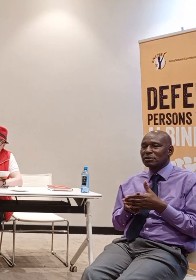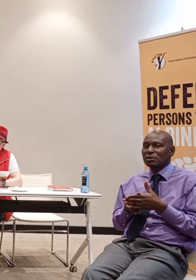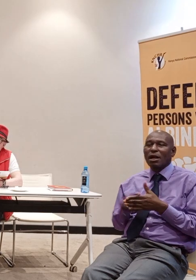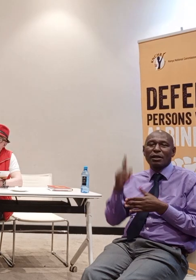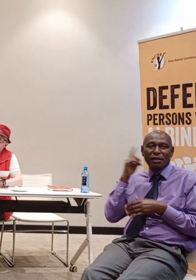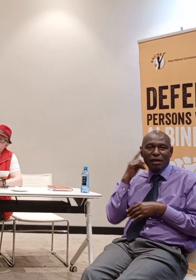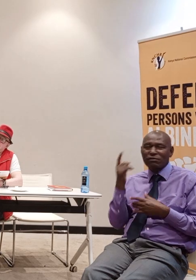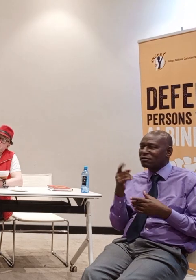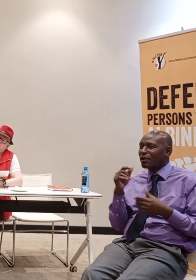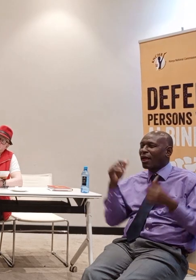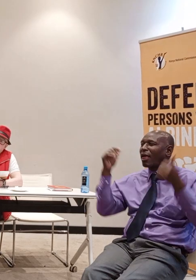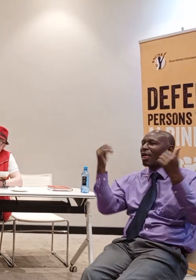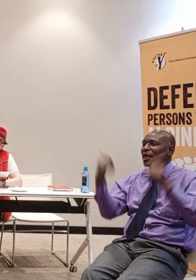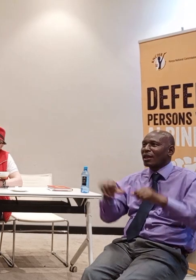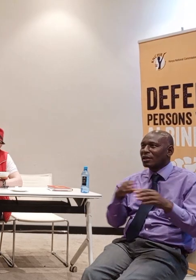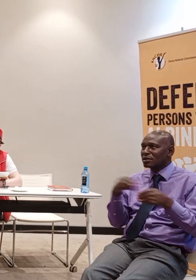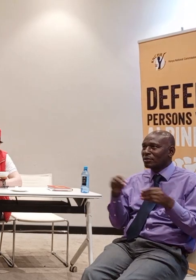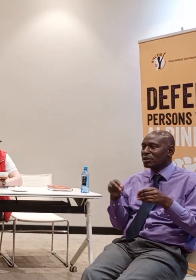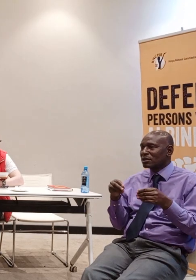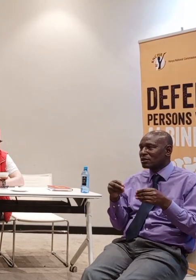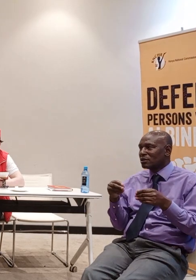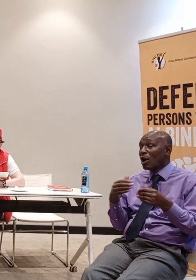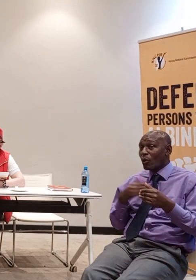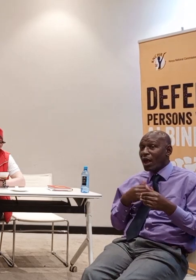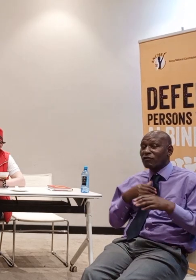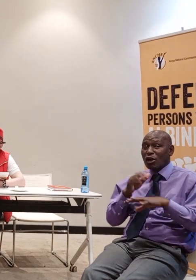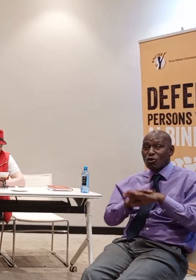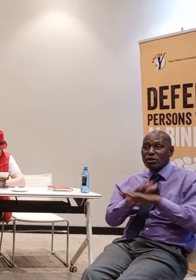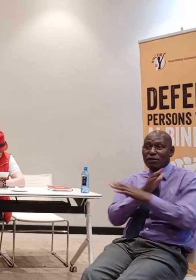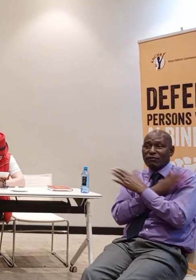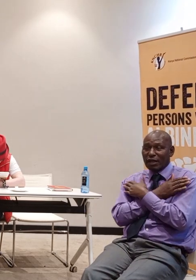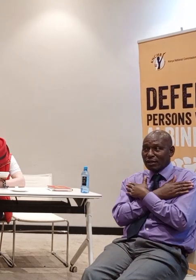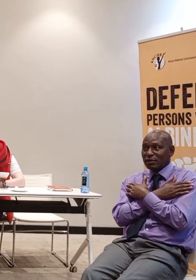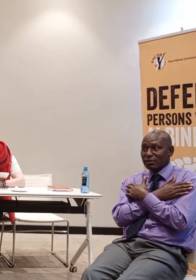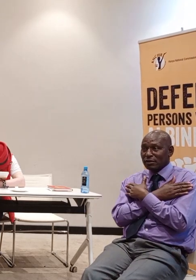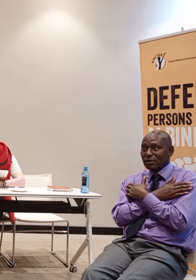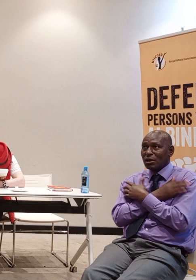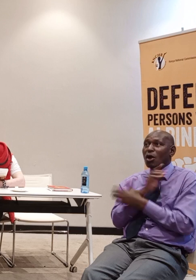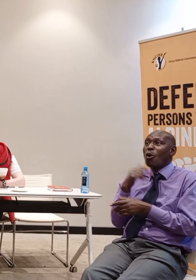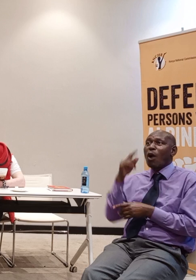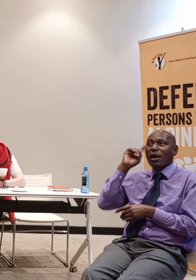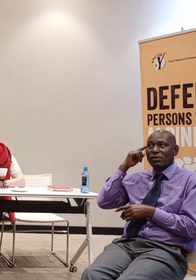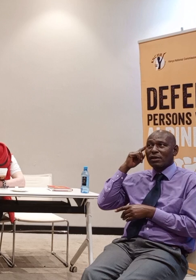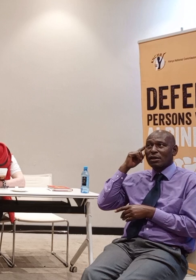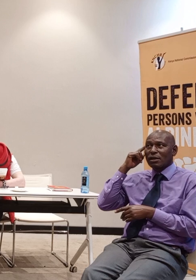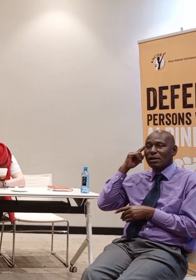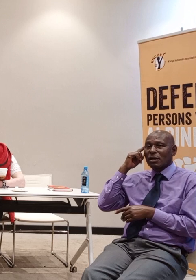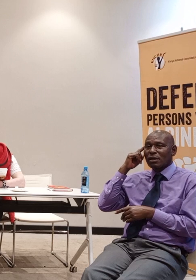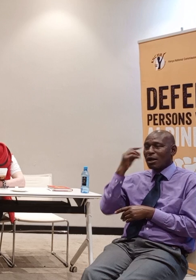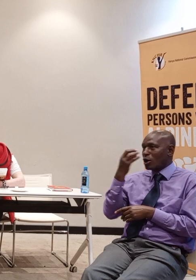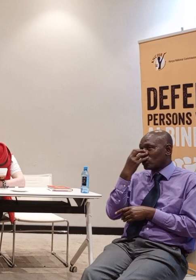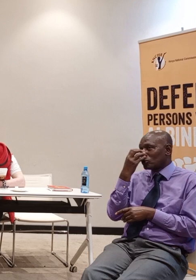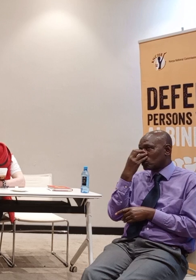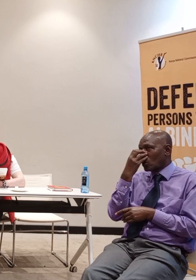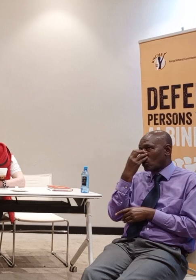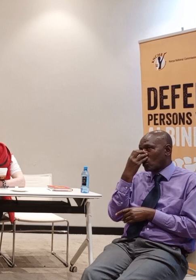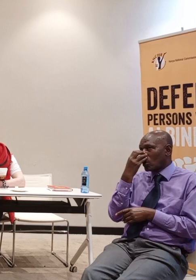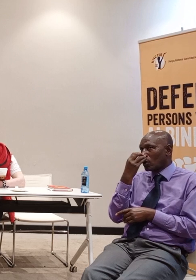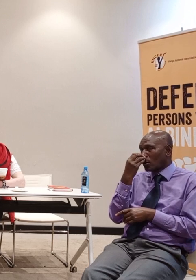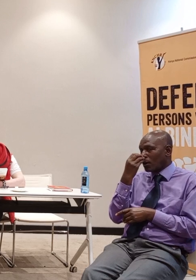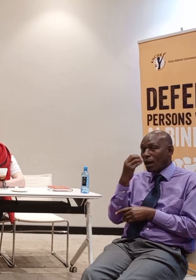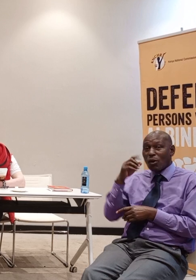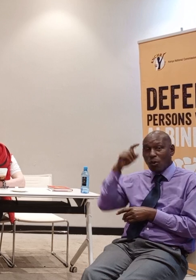deaf, name, we have our good friend, who I think His Excellency the President was